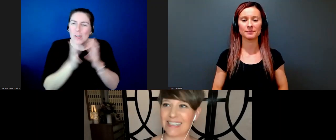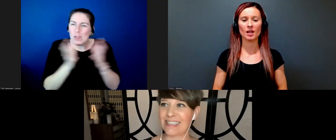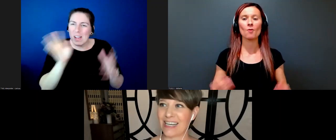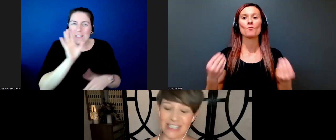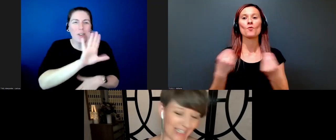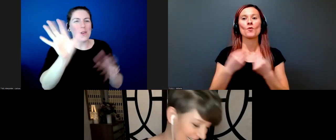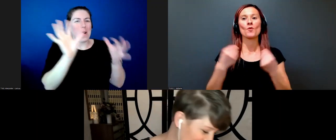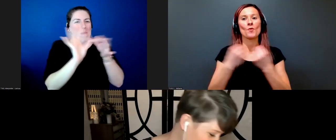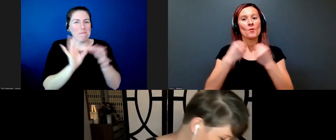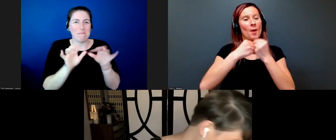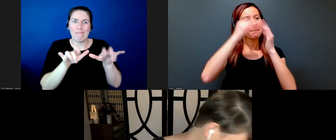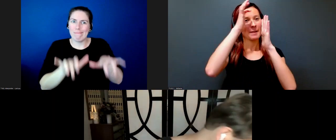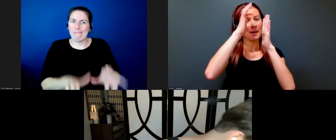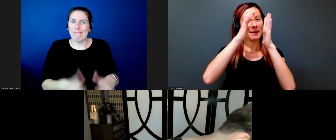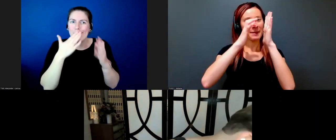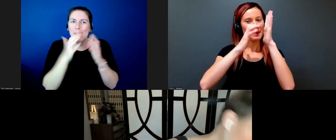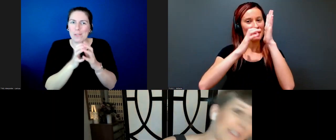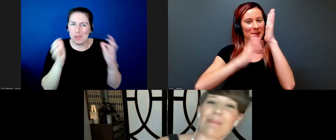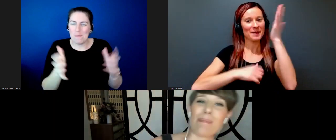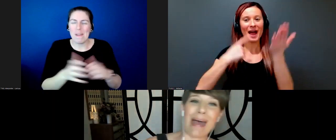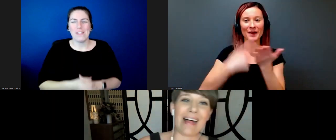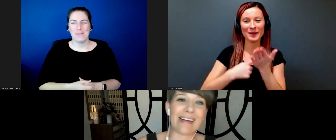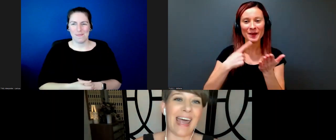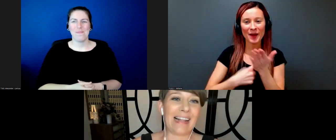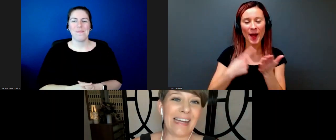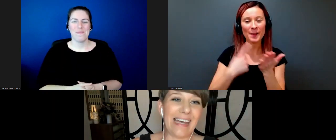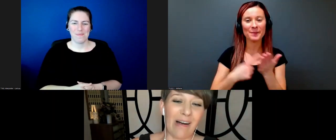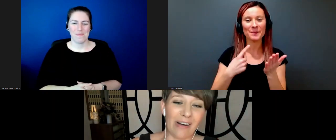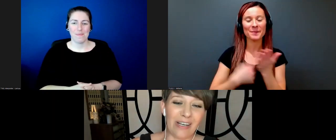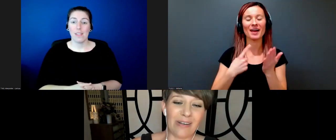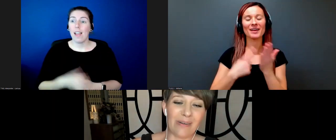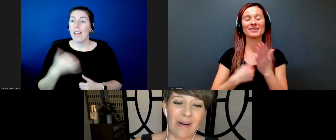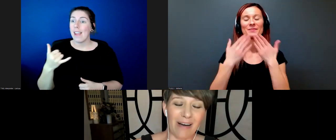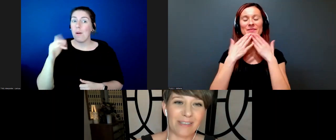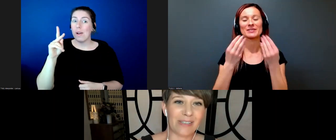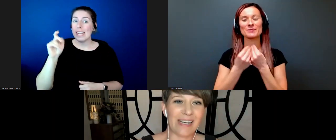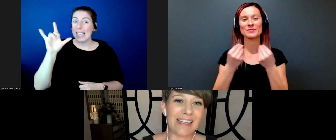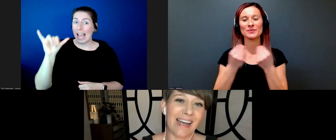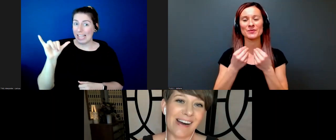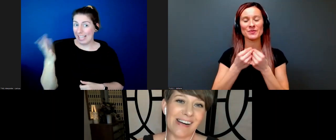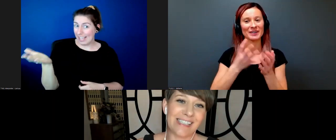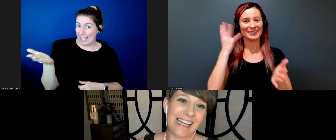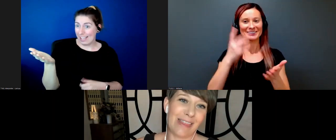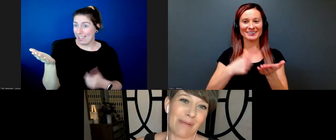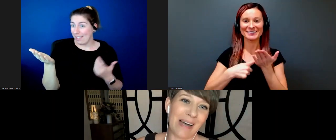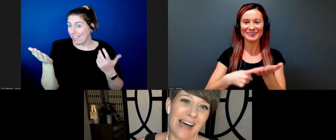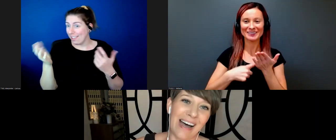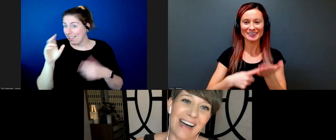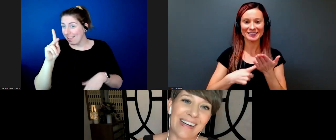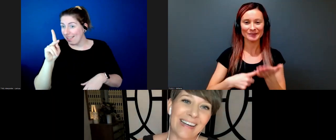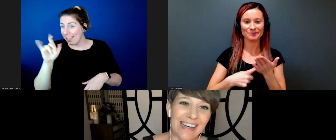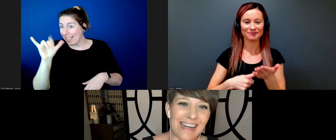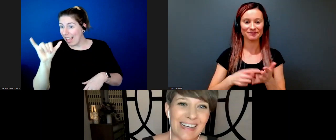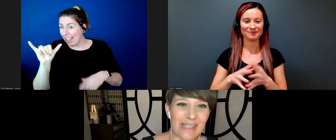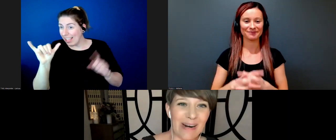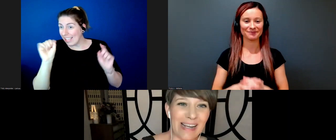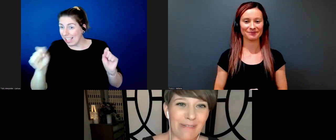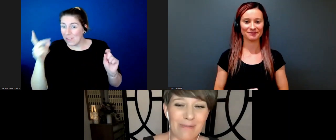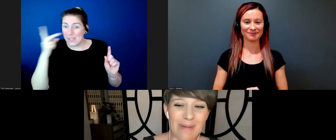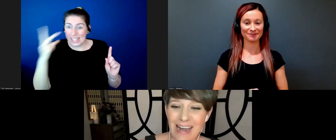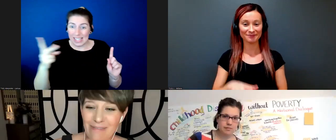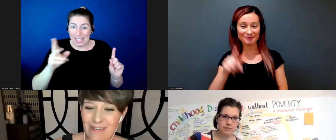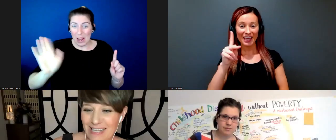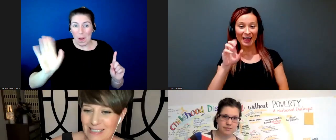this discussion. Where's my pal Kelly? Are you off screen there, Chiithamka? Do you want to